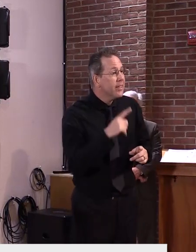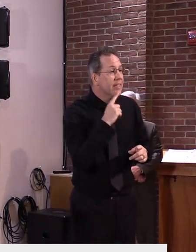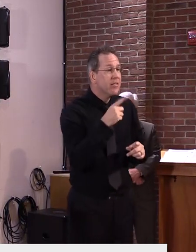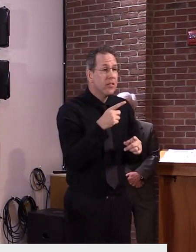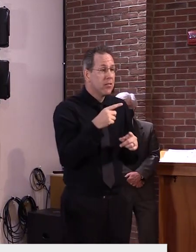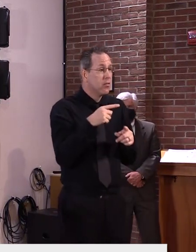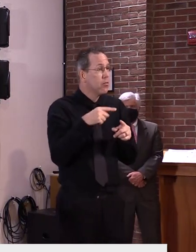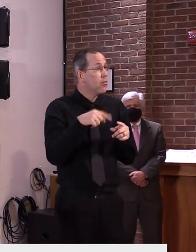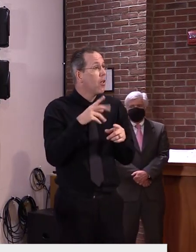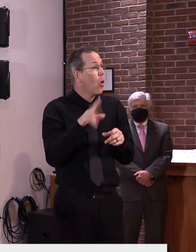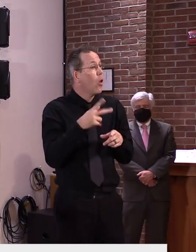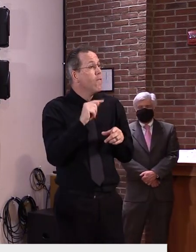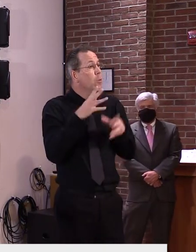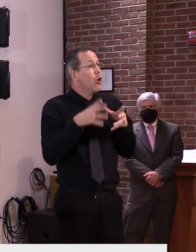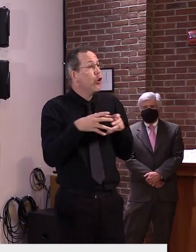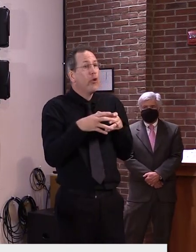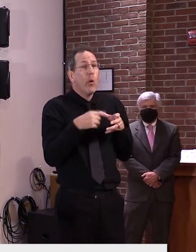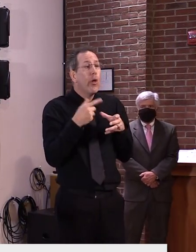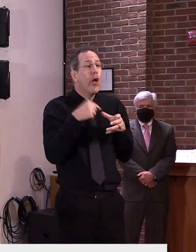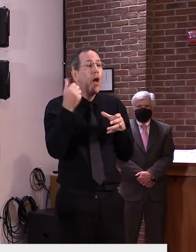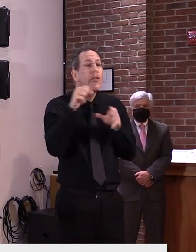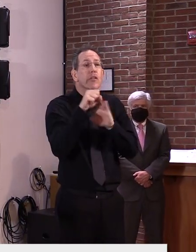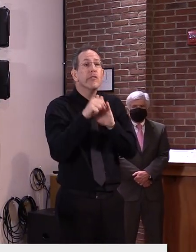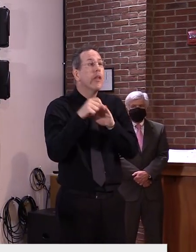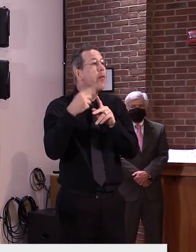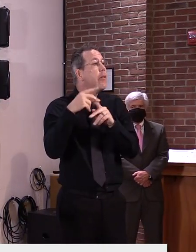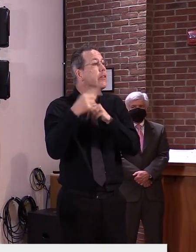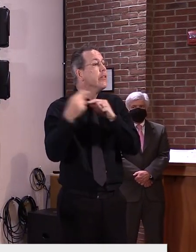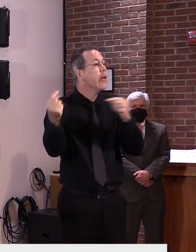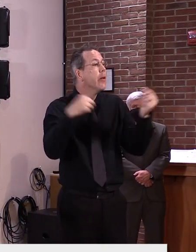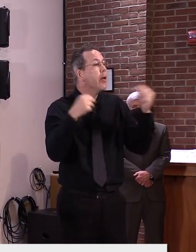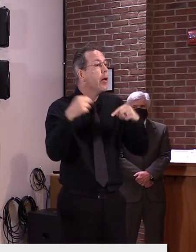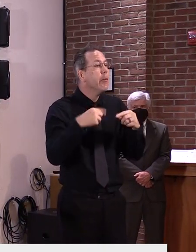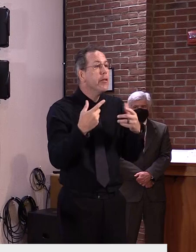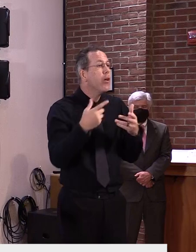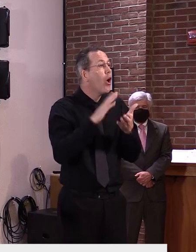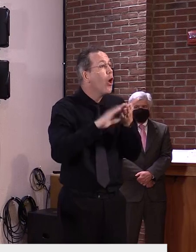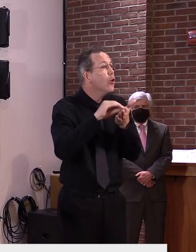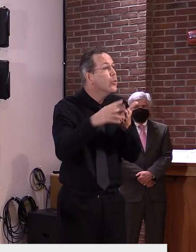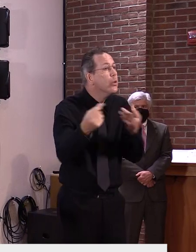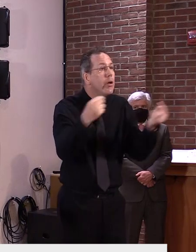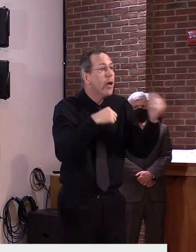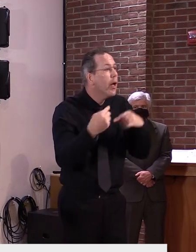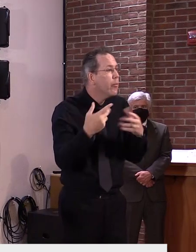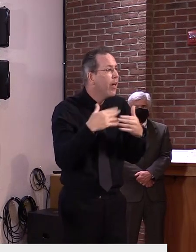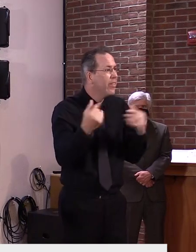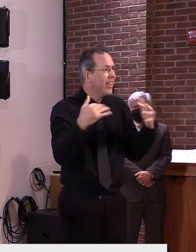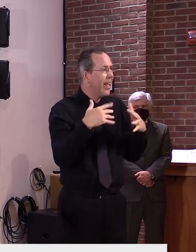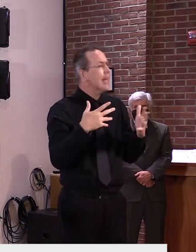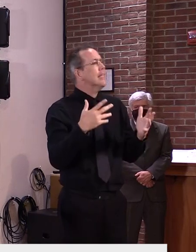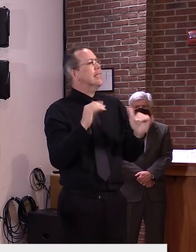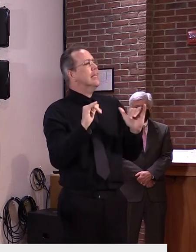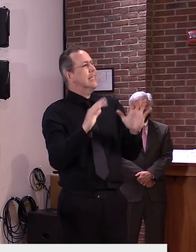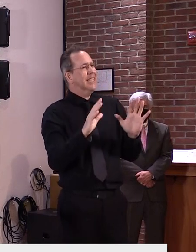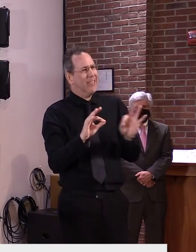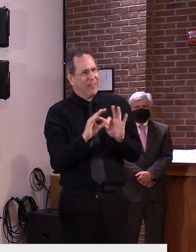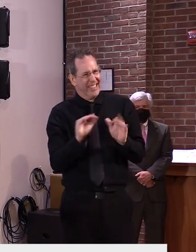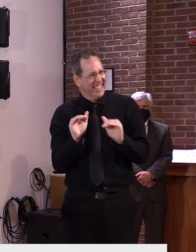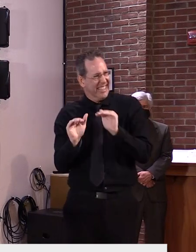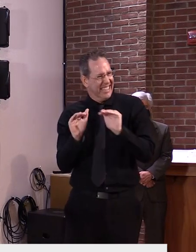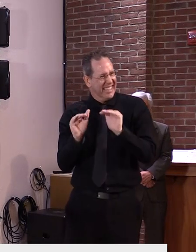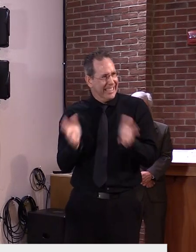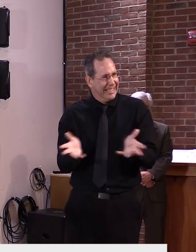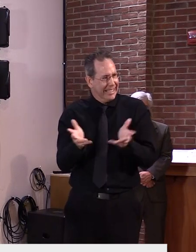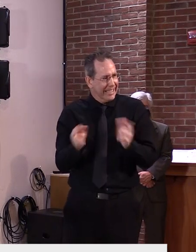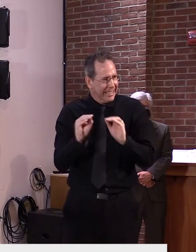about. So this might be the right time to do so. So again, I would say I put our numbers up against